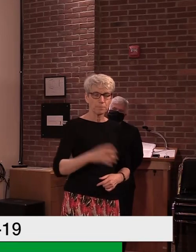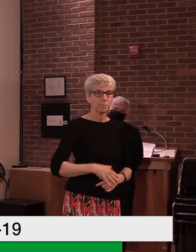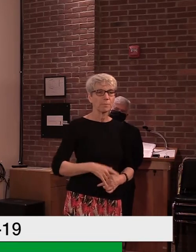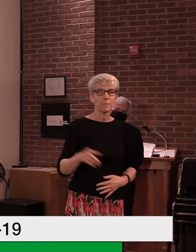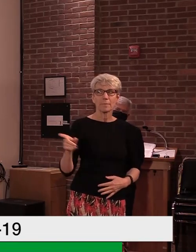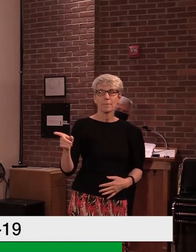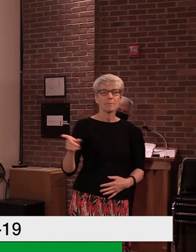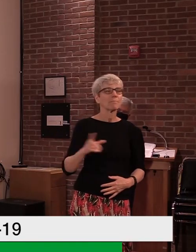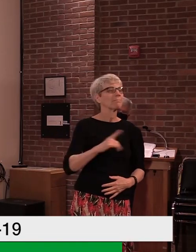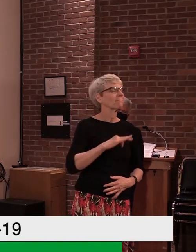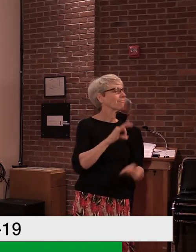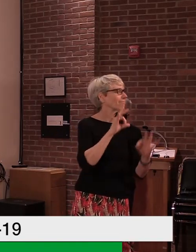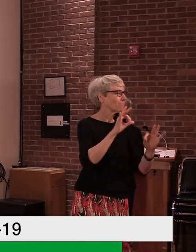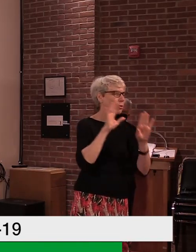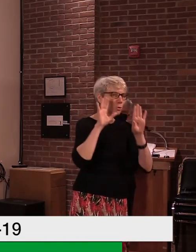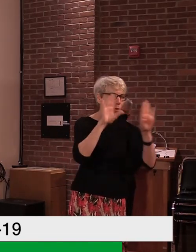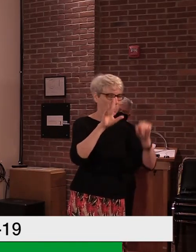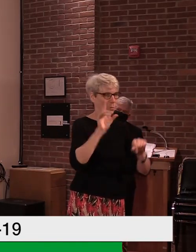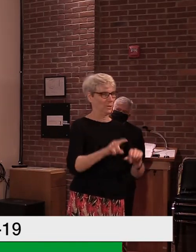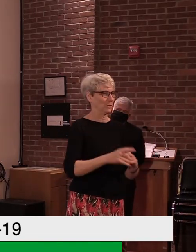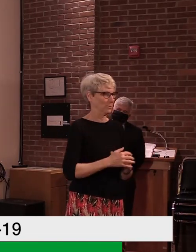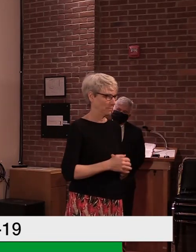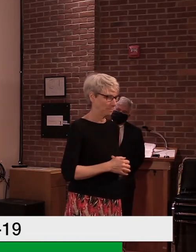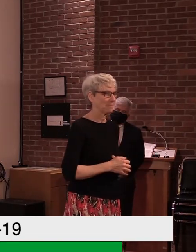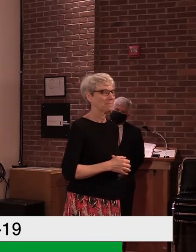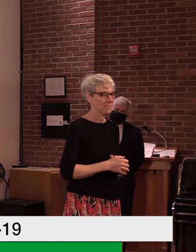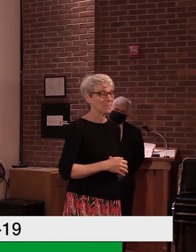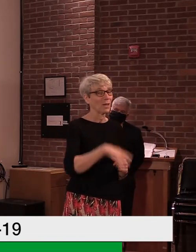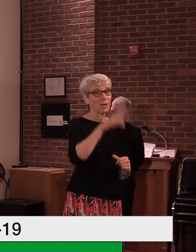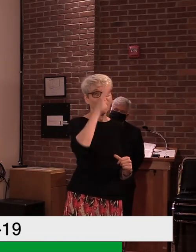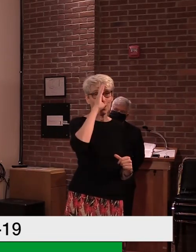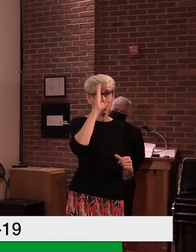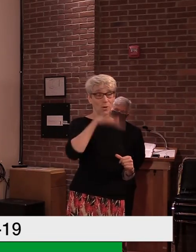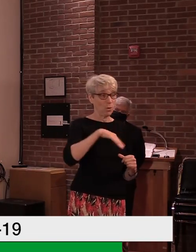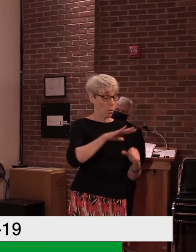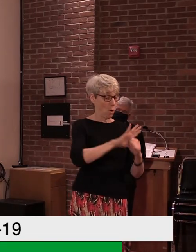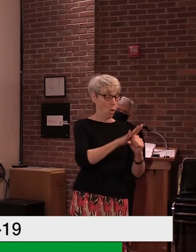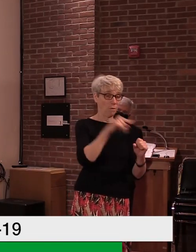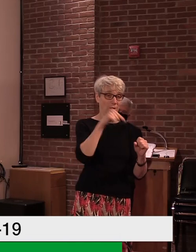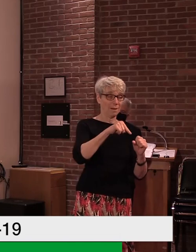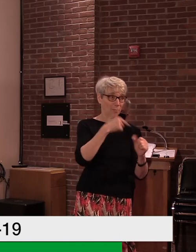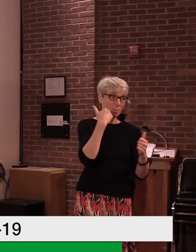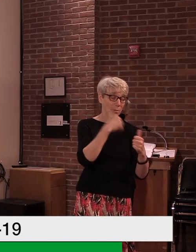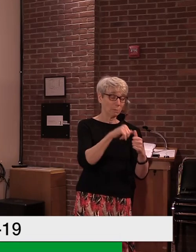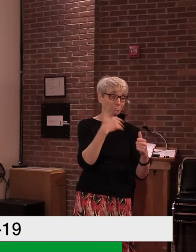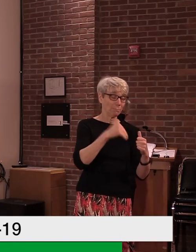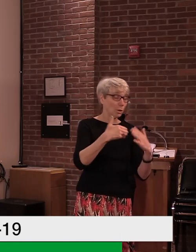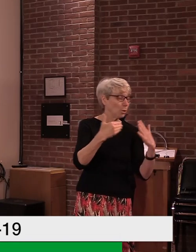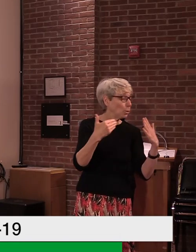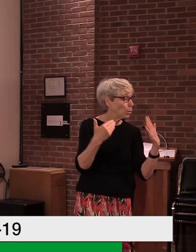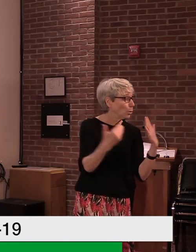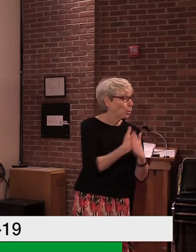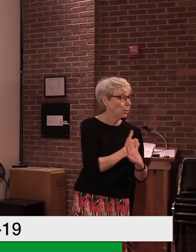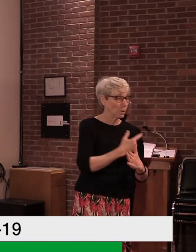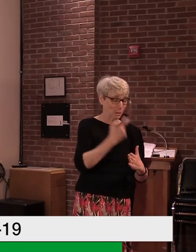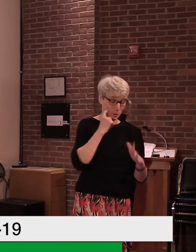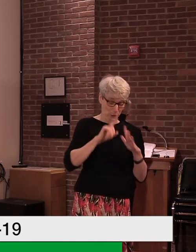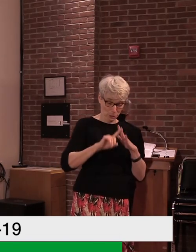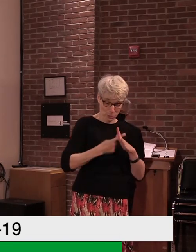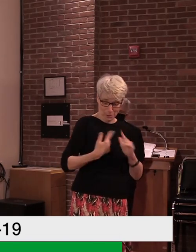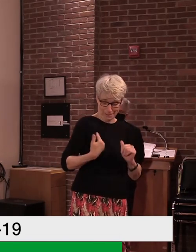That's a really nice question to ask. Like everything with COVID-19, everything's moving very